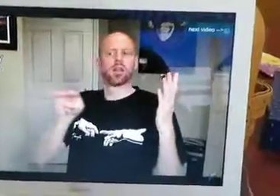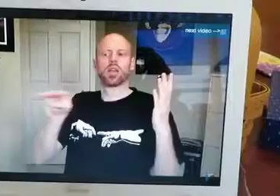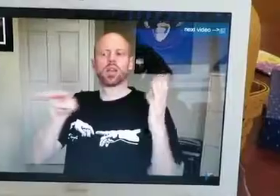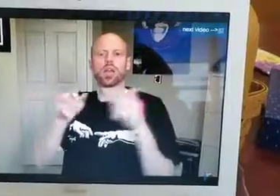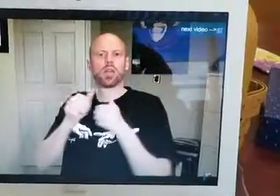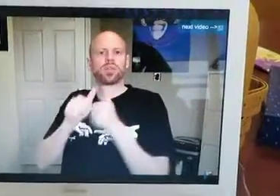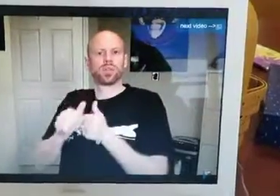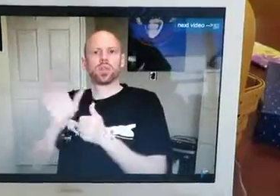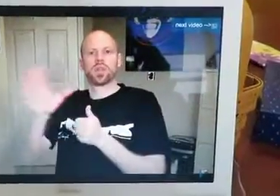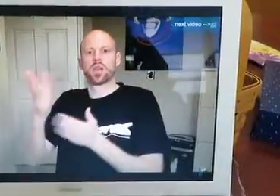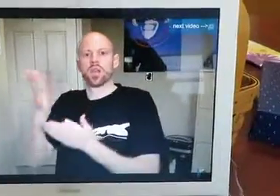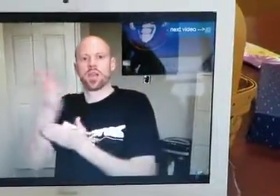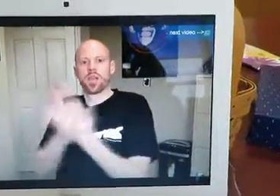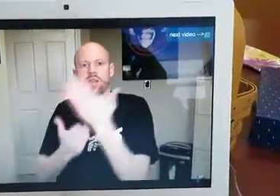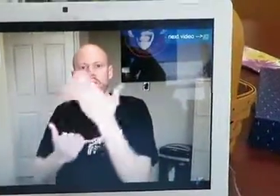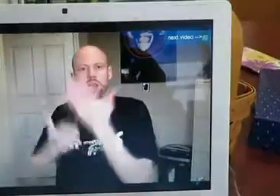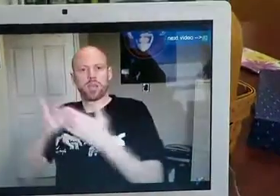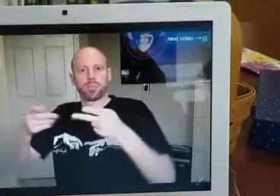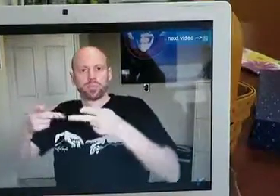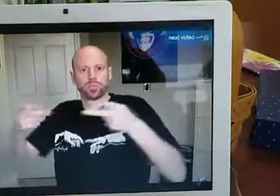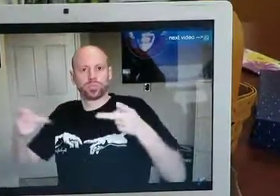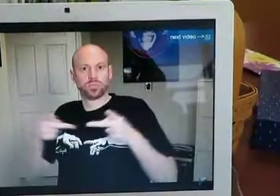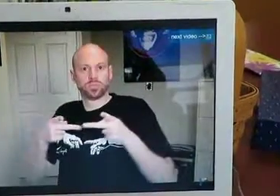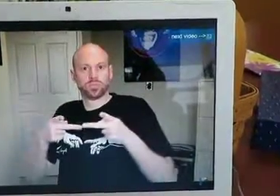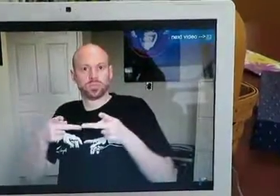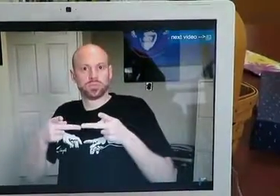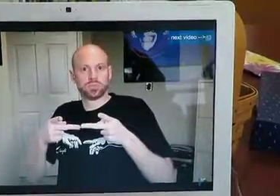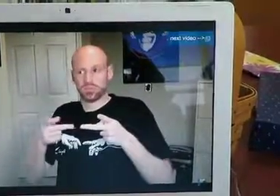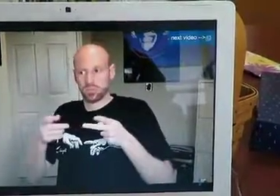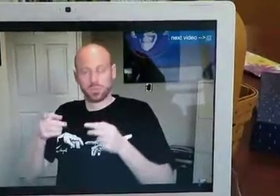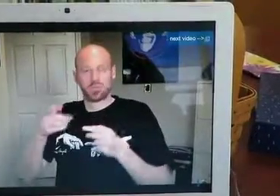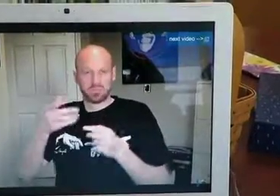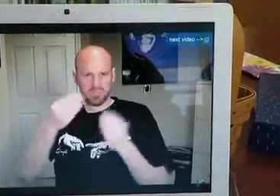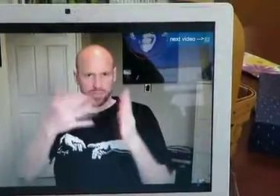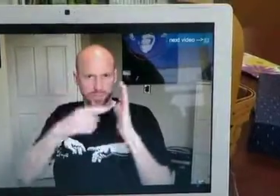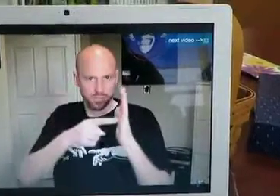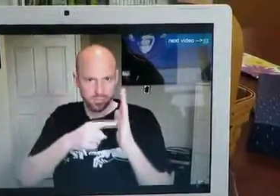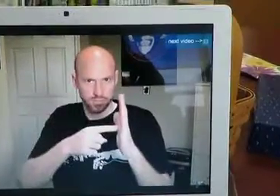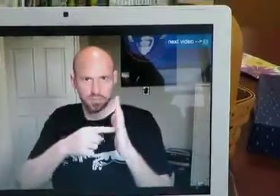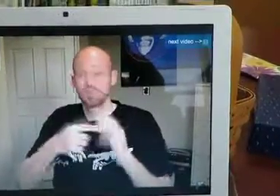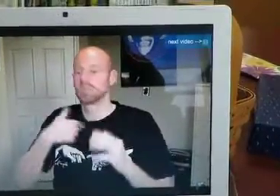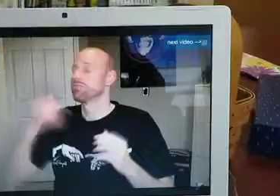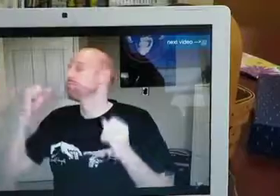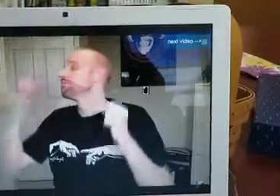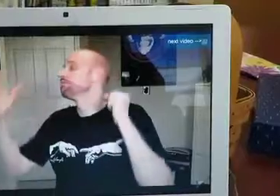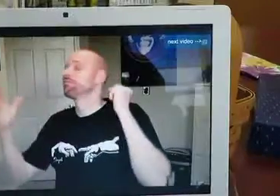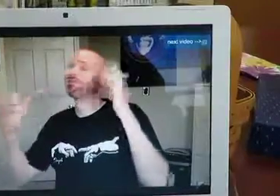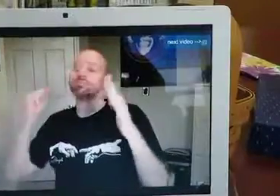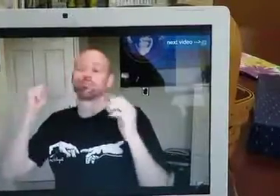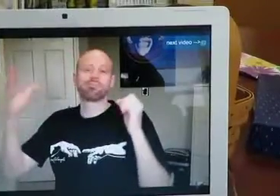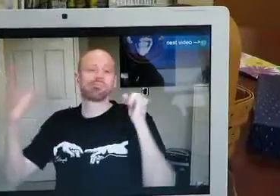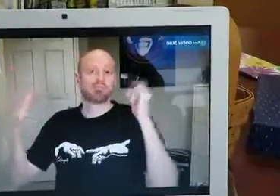that's actively signing. And they can follow their hand place positions. For example, if they're